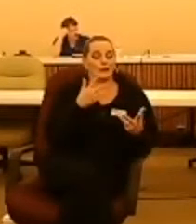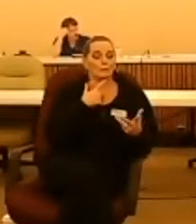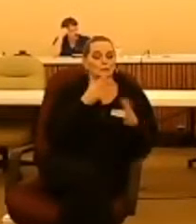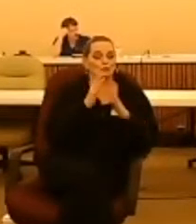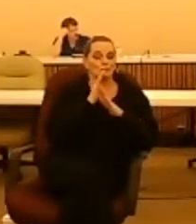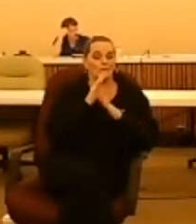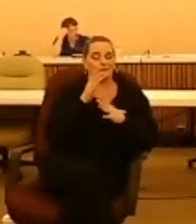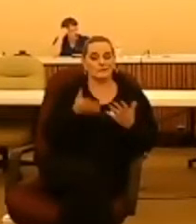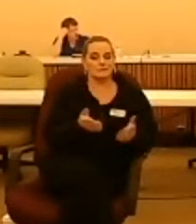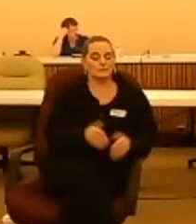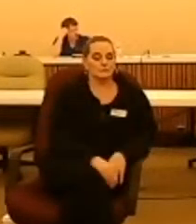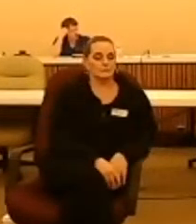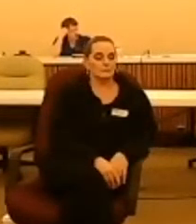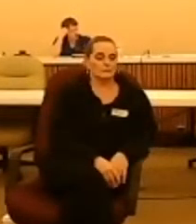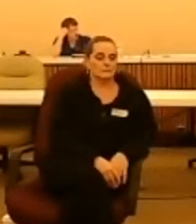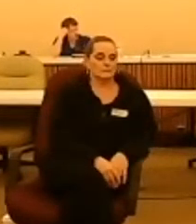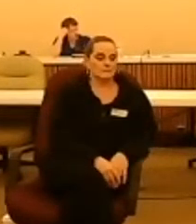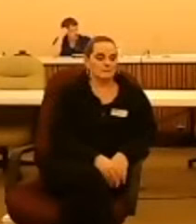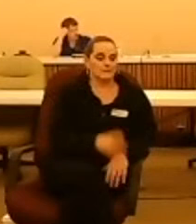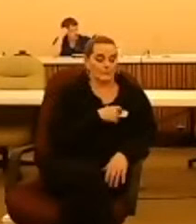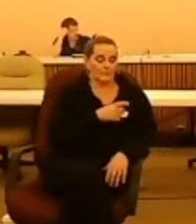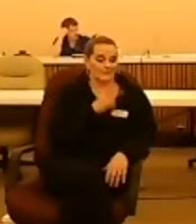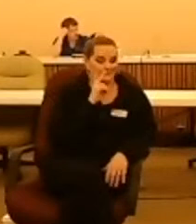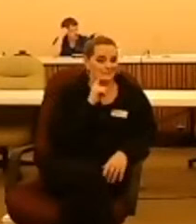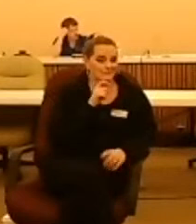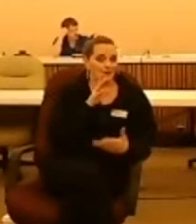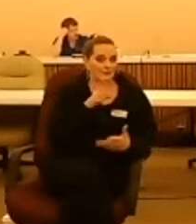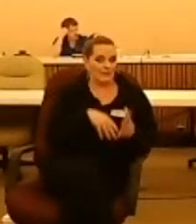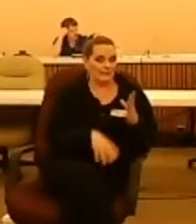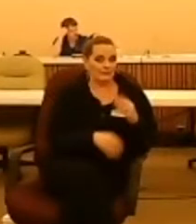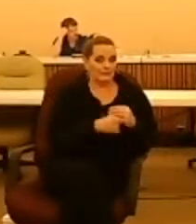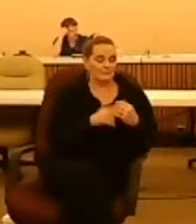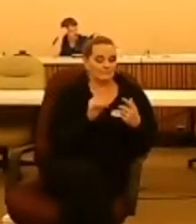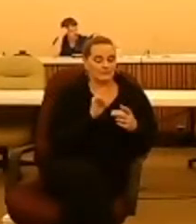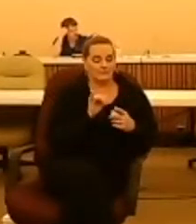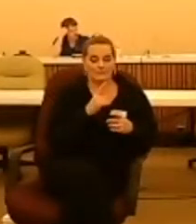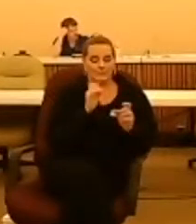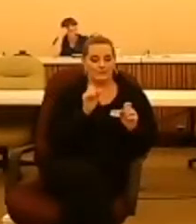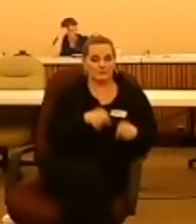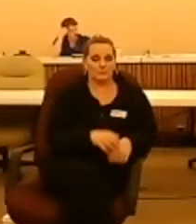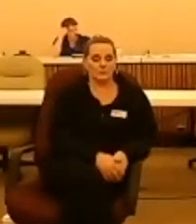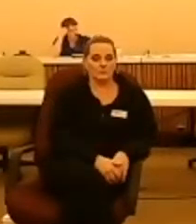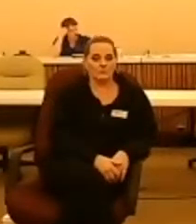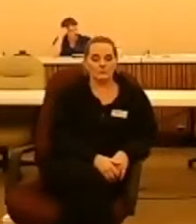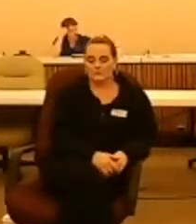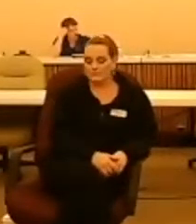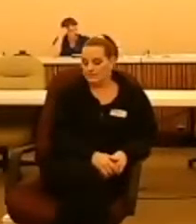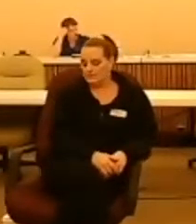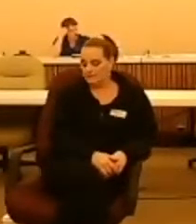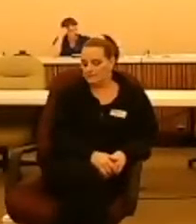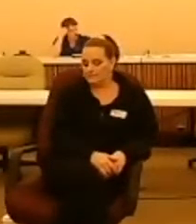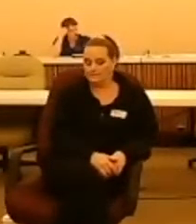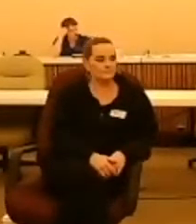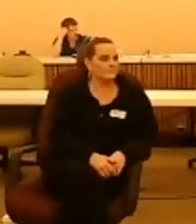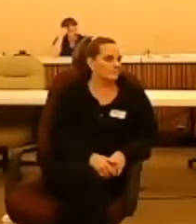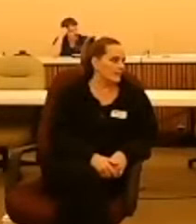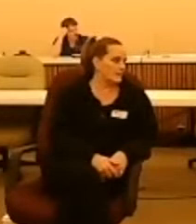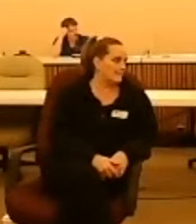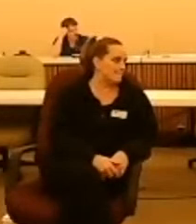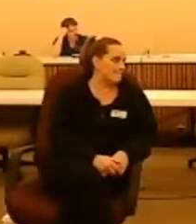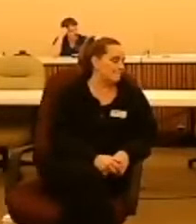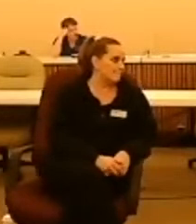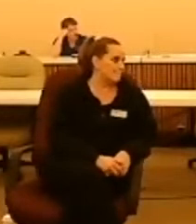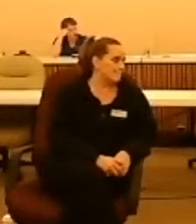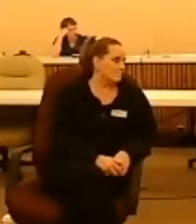I would like to see that in there if we could. You good with that, Don? We've done that in the